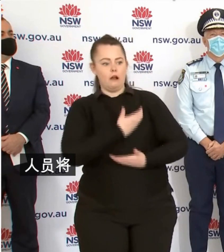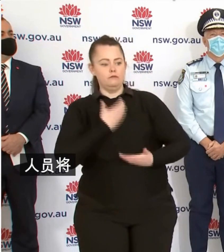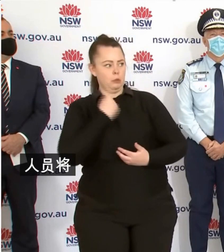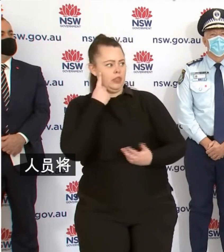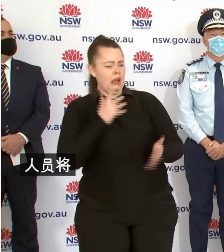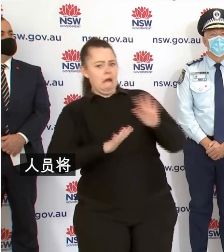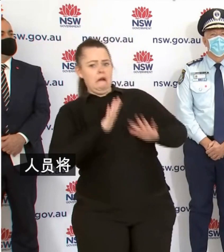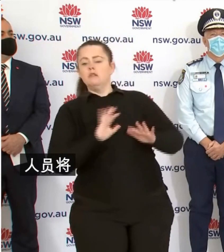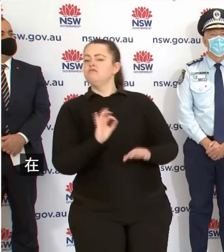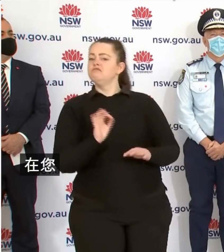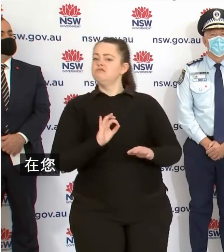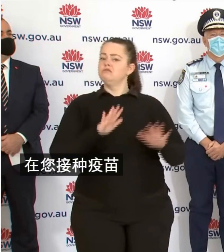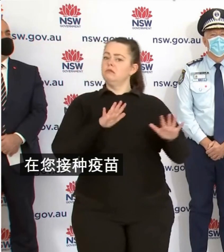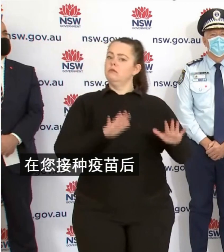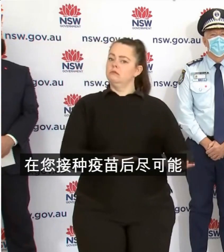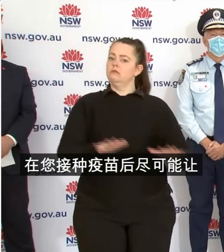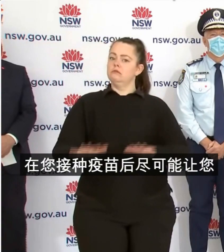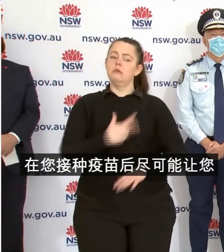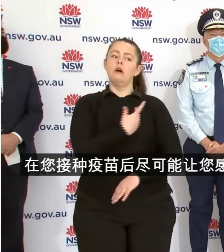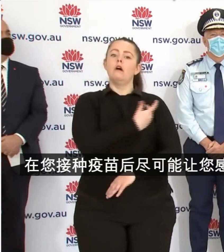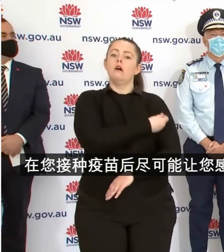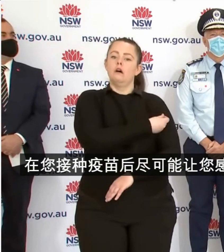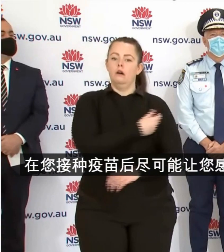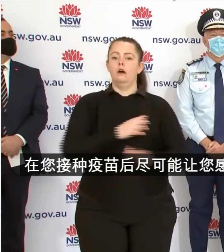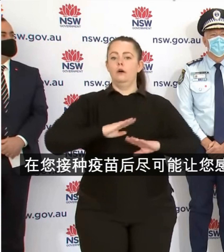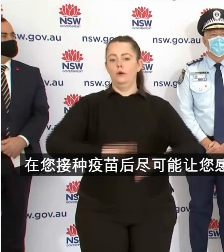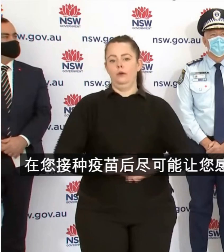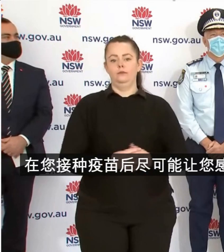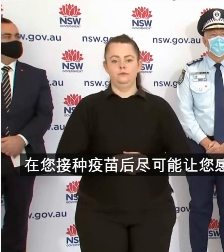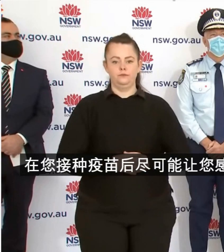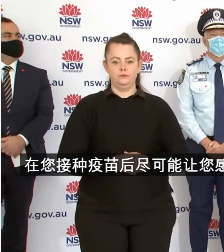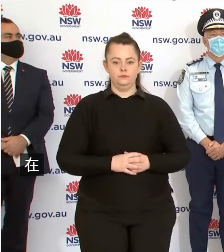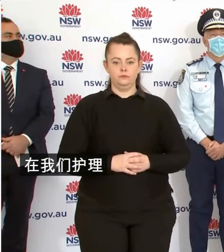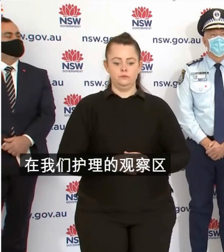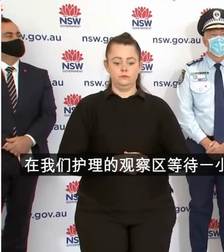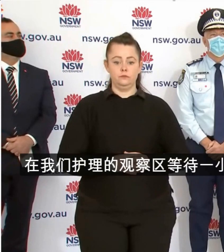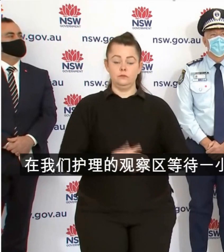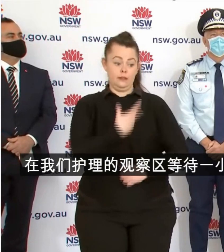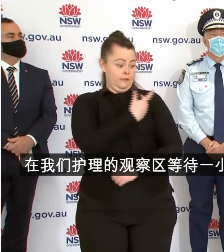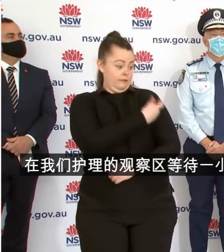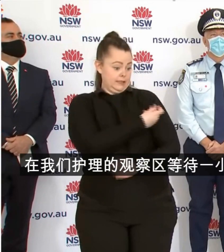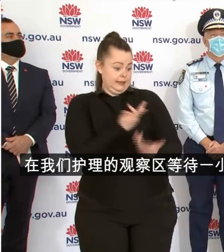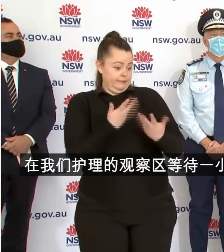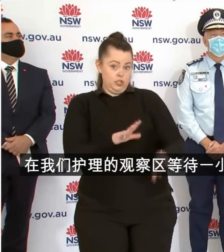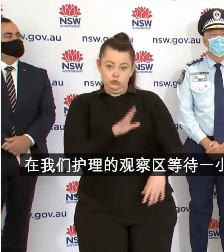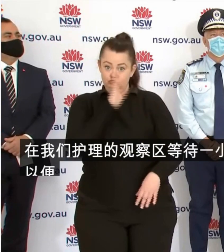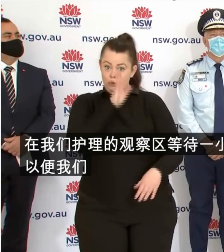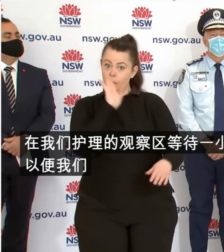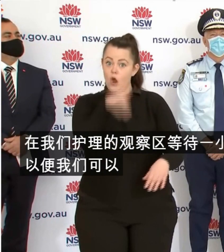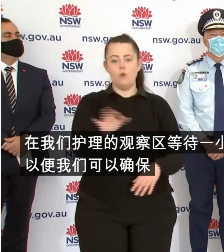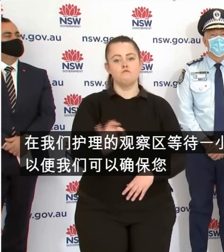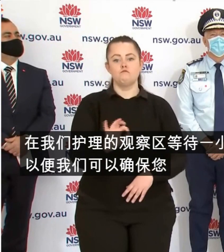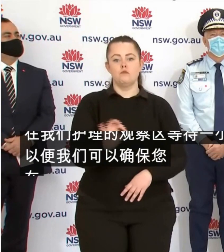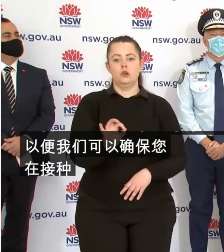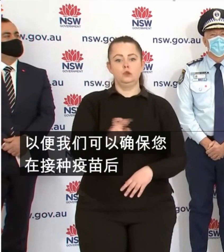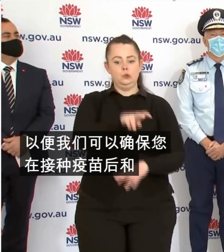as possible. Once you have had your vaccine, you will wait for a short time in an observation area in our care, so we can